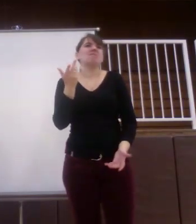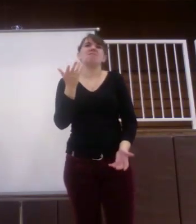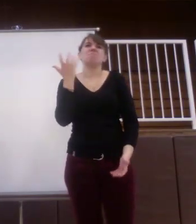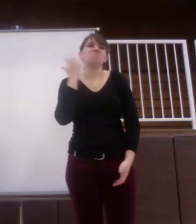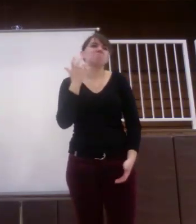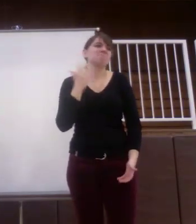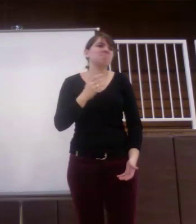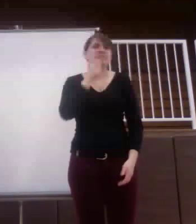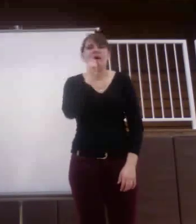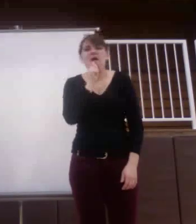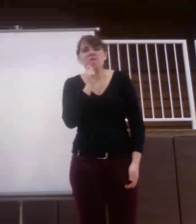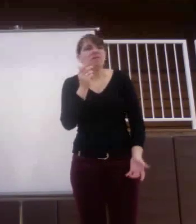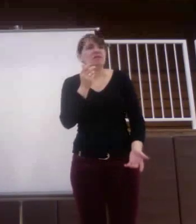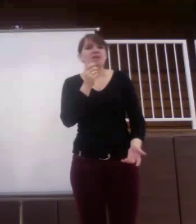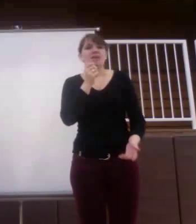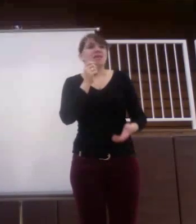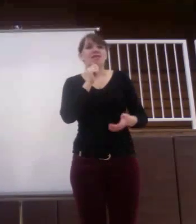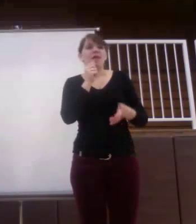life or recovery.